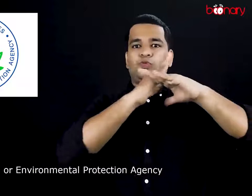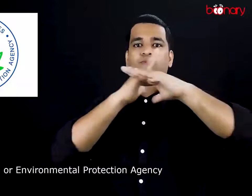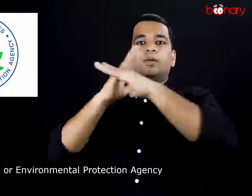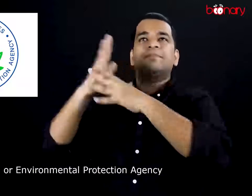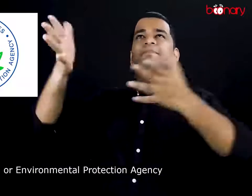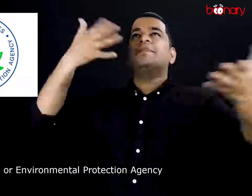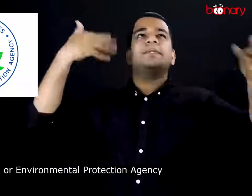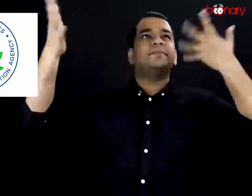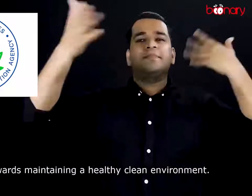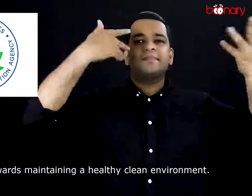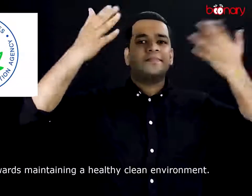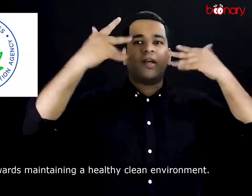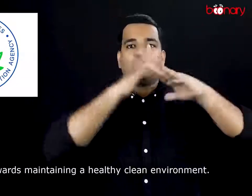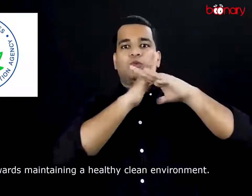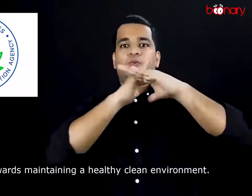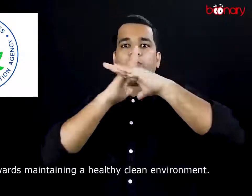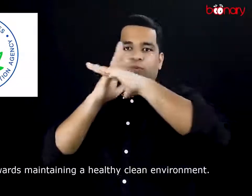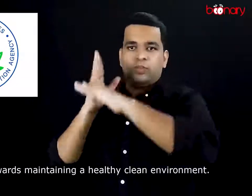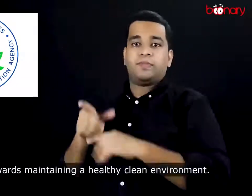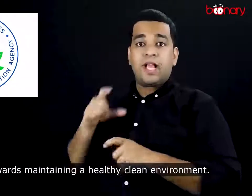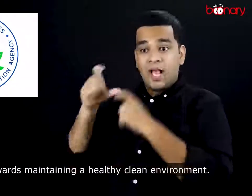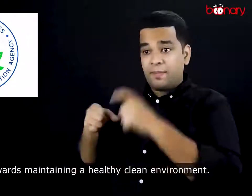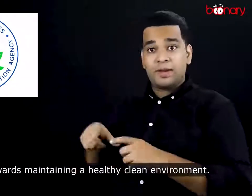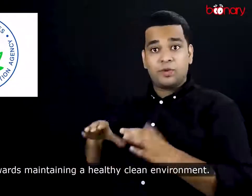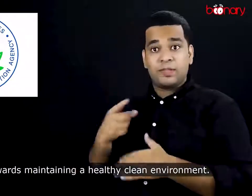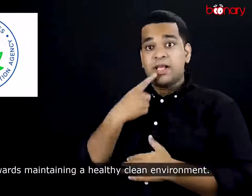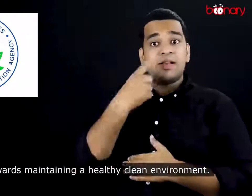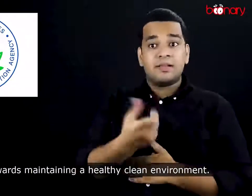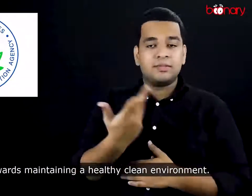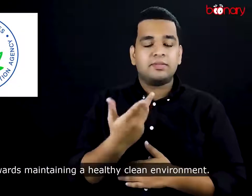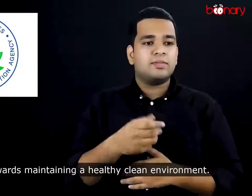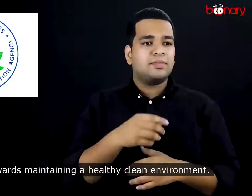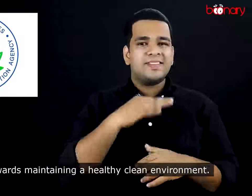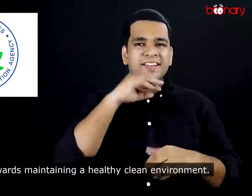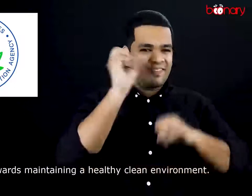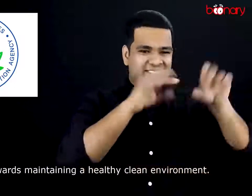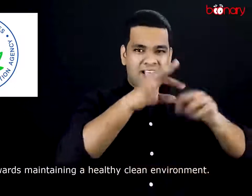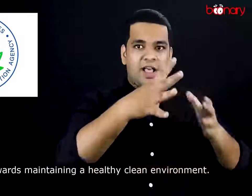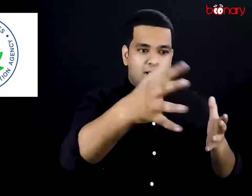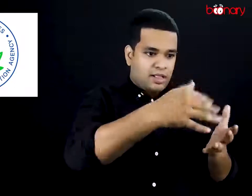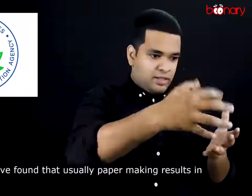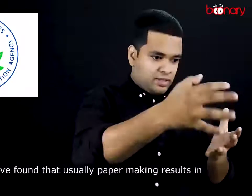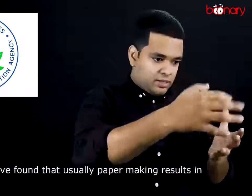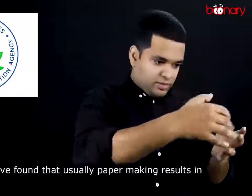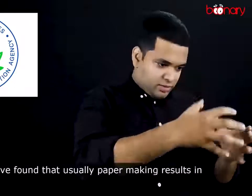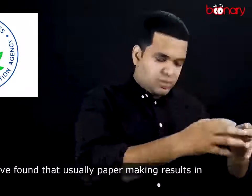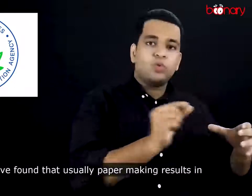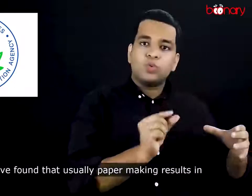Agency, works towards maintaining a healthy, clean environment. They have found that usually